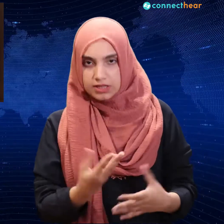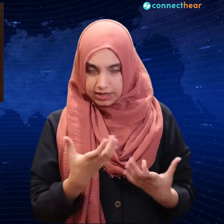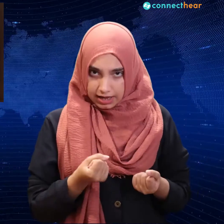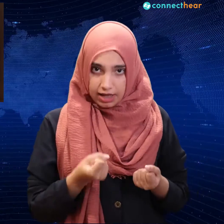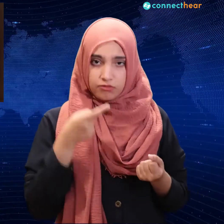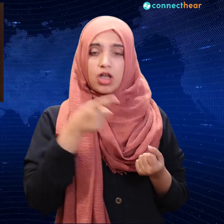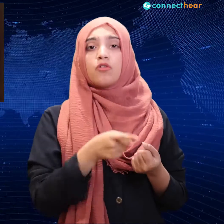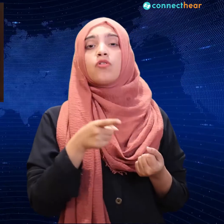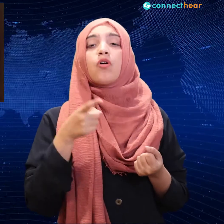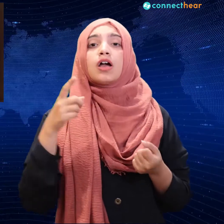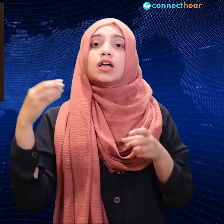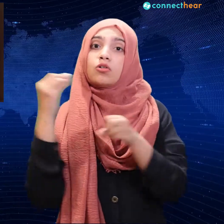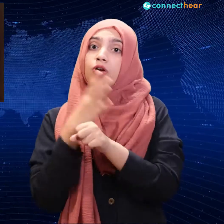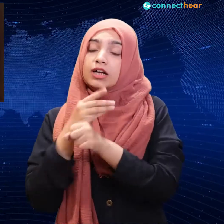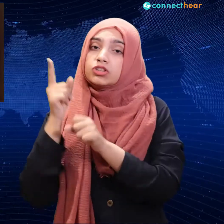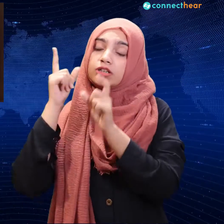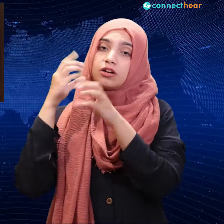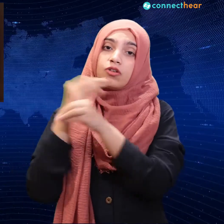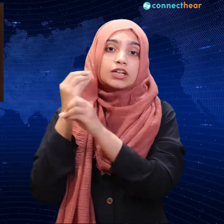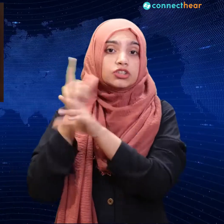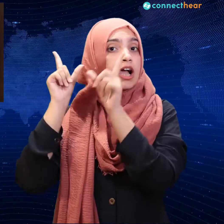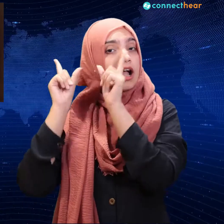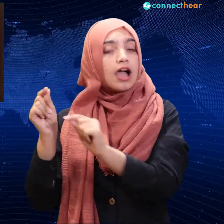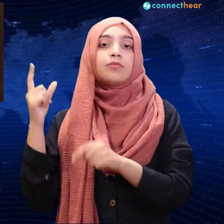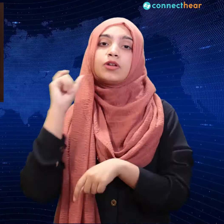militant groups attacking us. And on top of it,